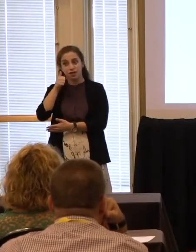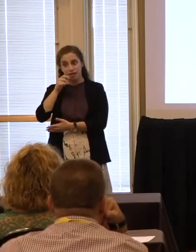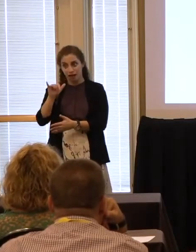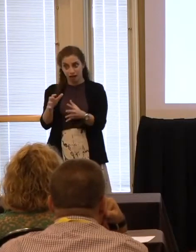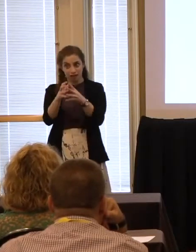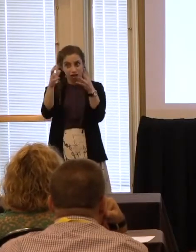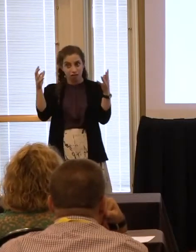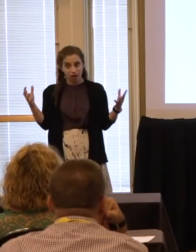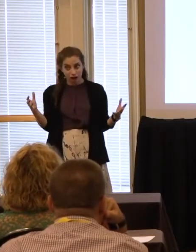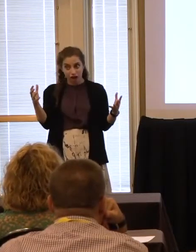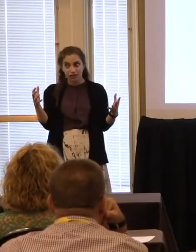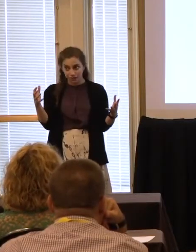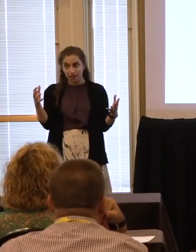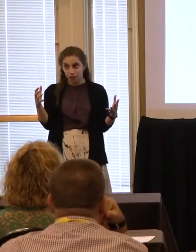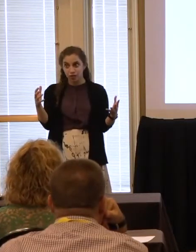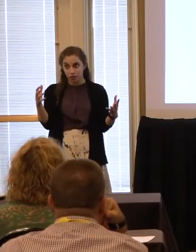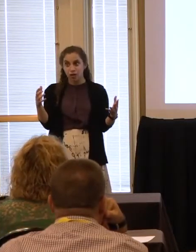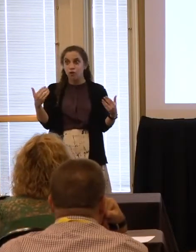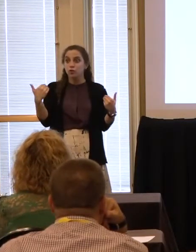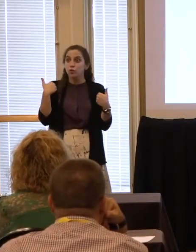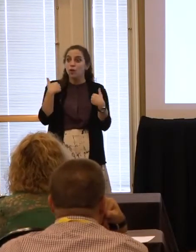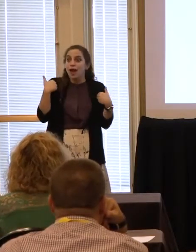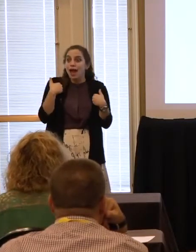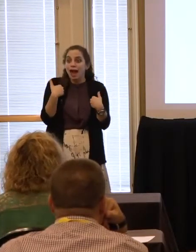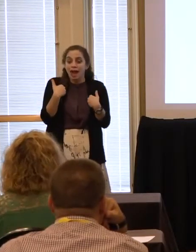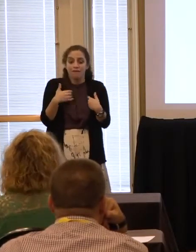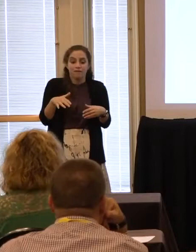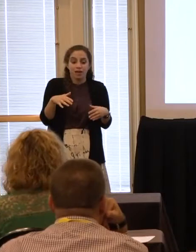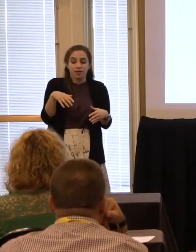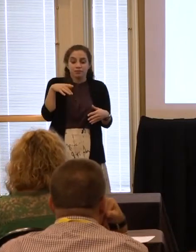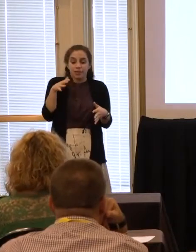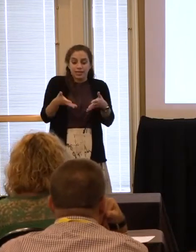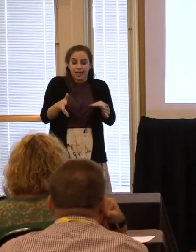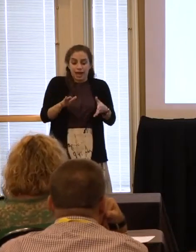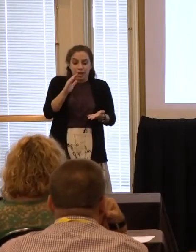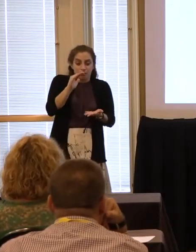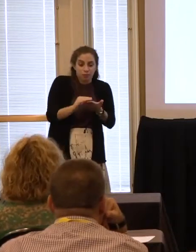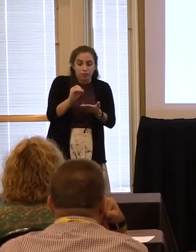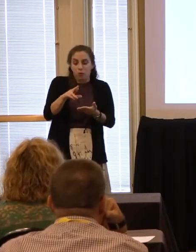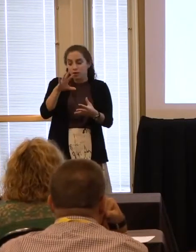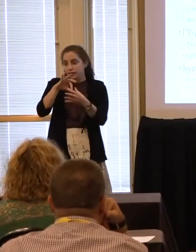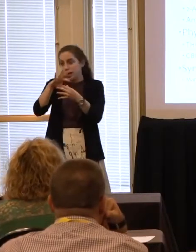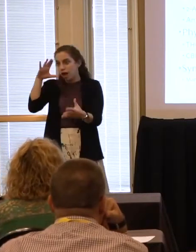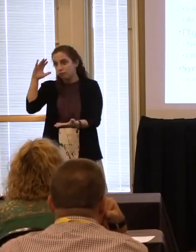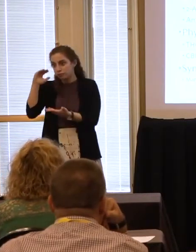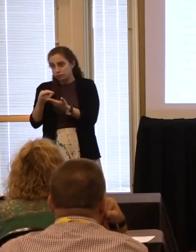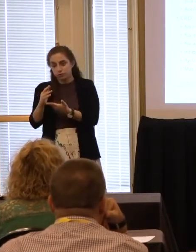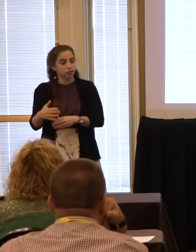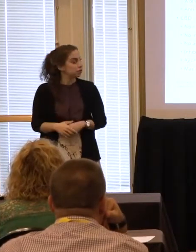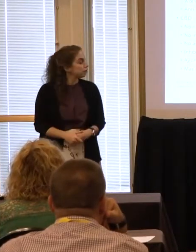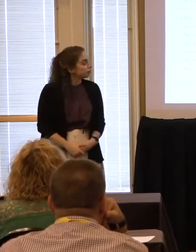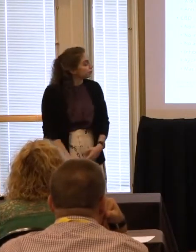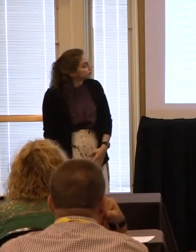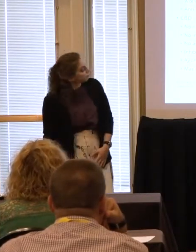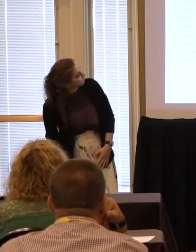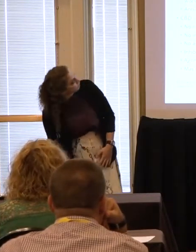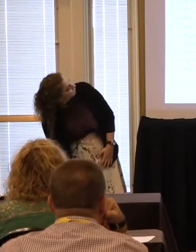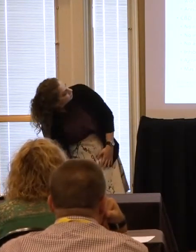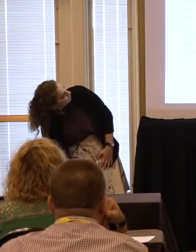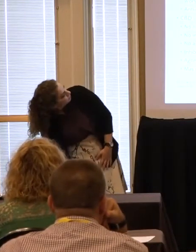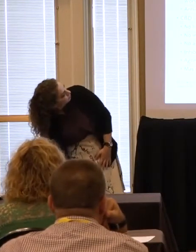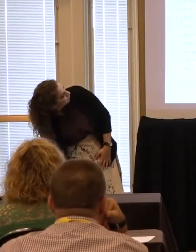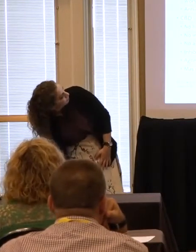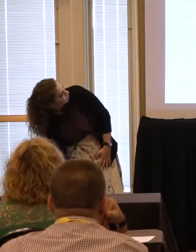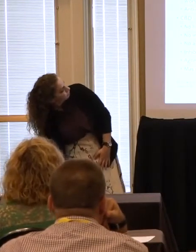lot to get an anxiolytic or antipsychotic effect. Okay. So, and then you have to